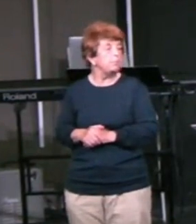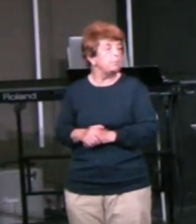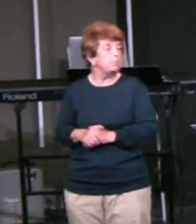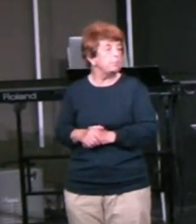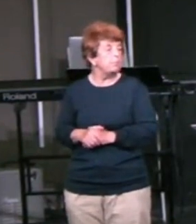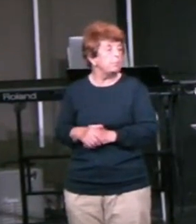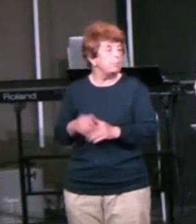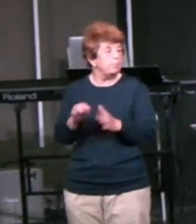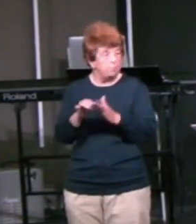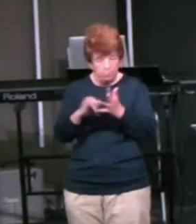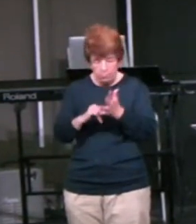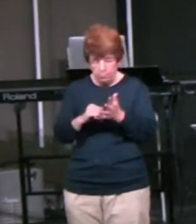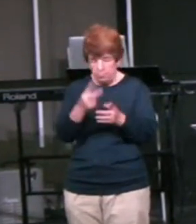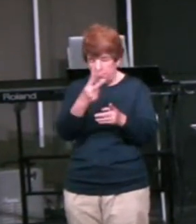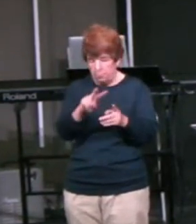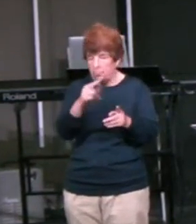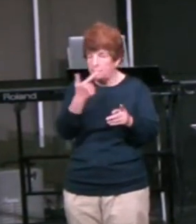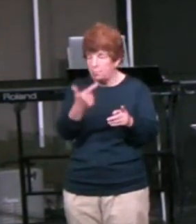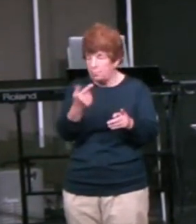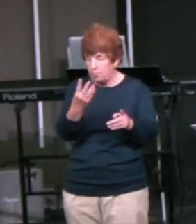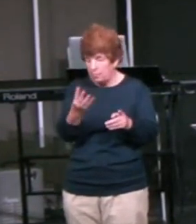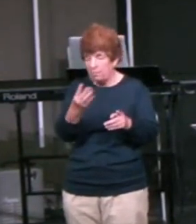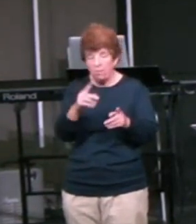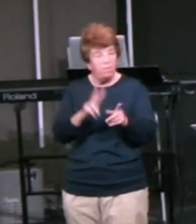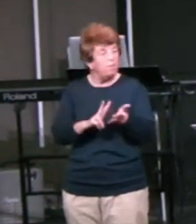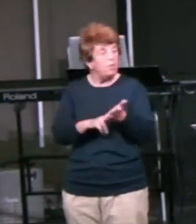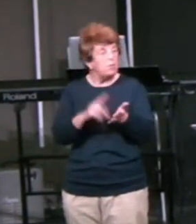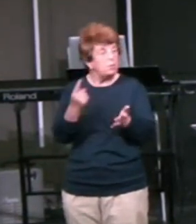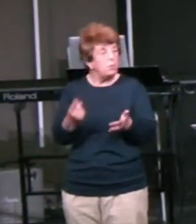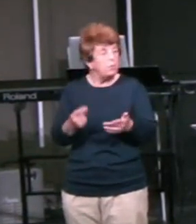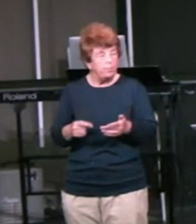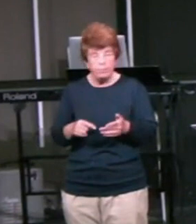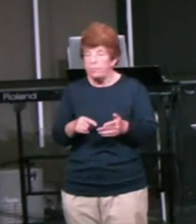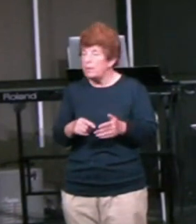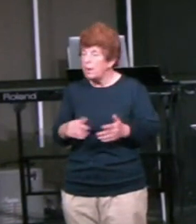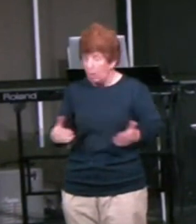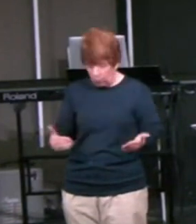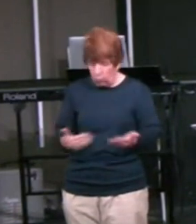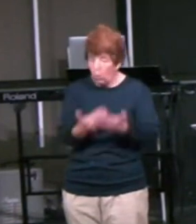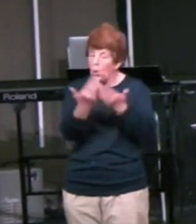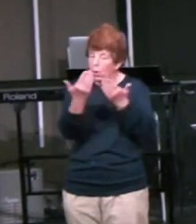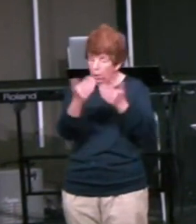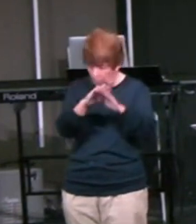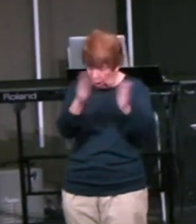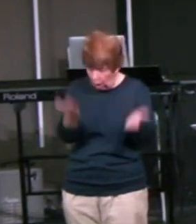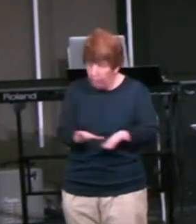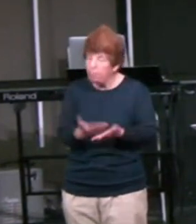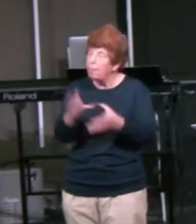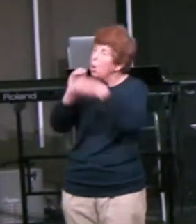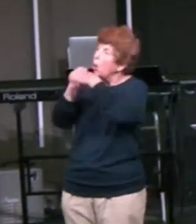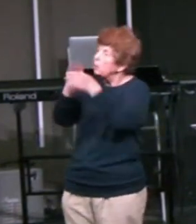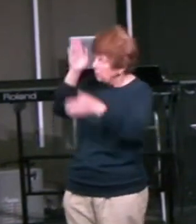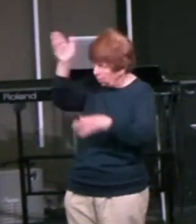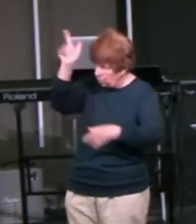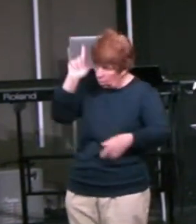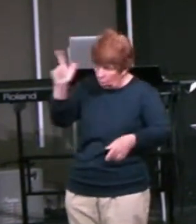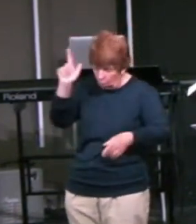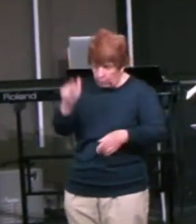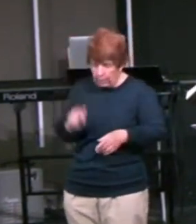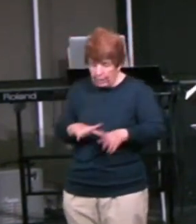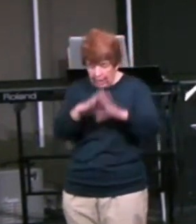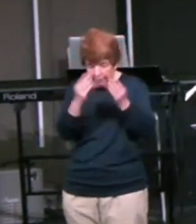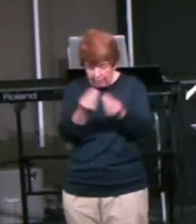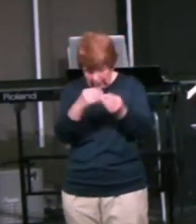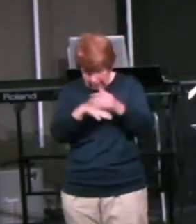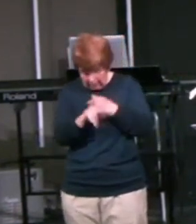The psalmist says in Psalm 24 and verse 1, the earth is the Lord's and everything in it.